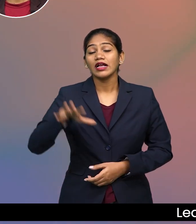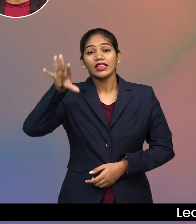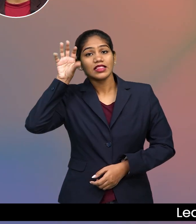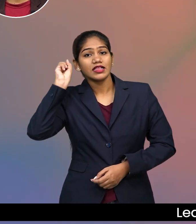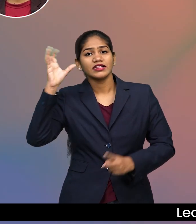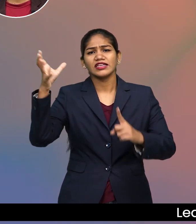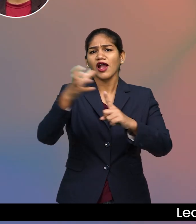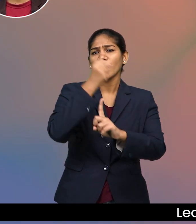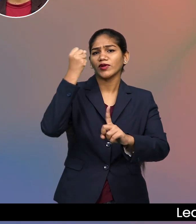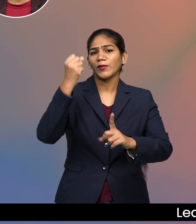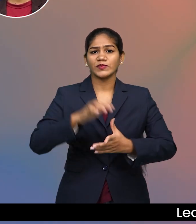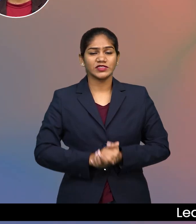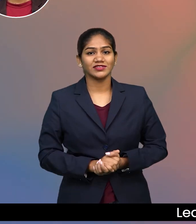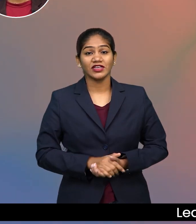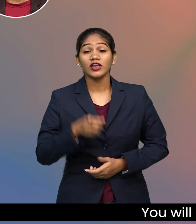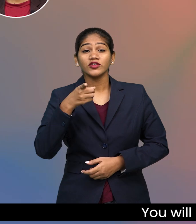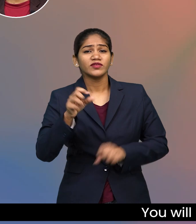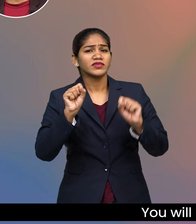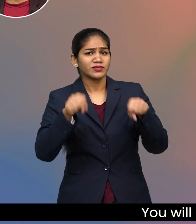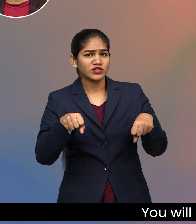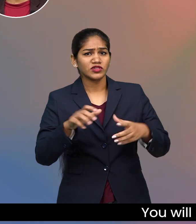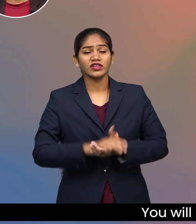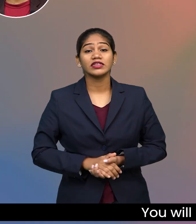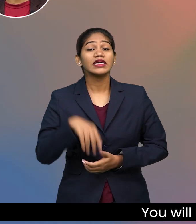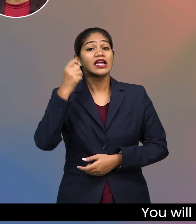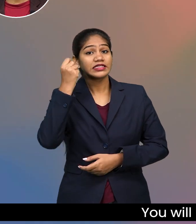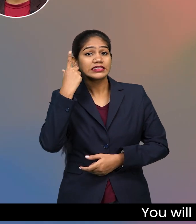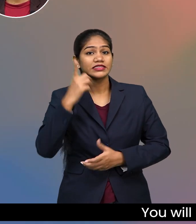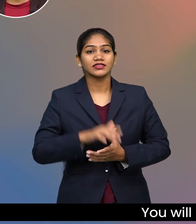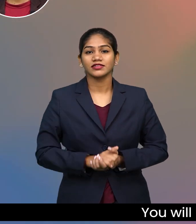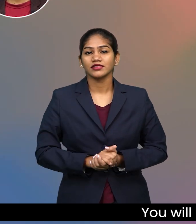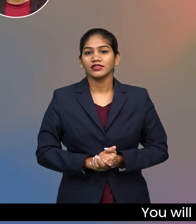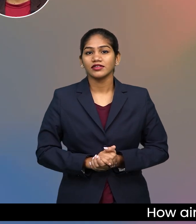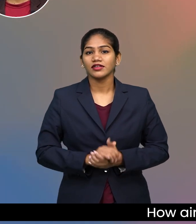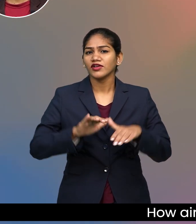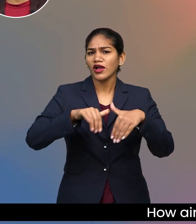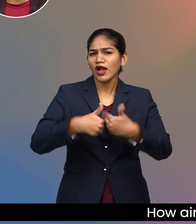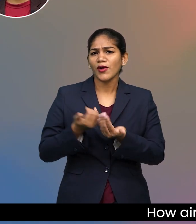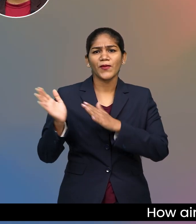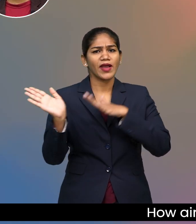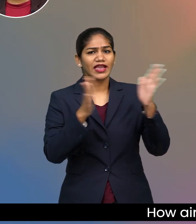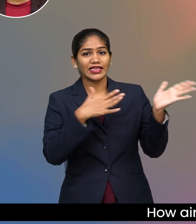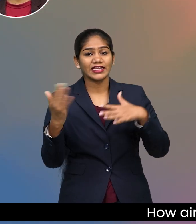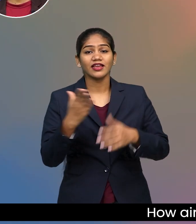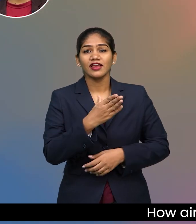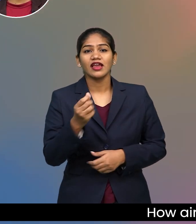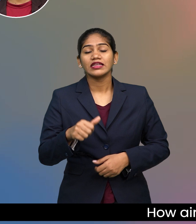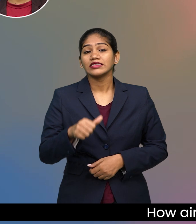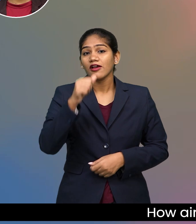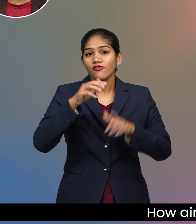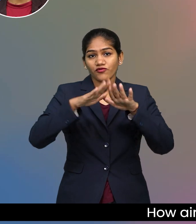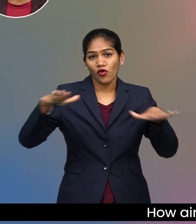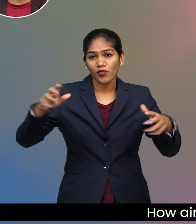Learning outcomes. You will be able to understand how air and